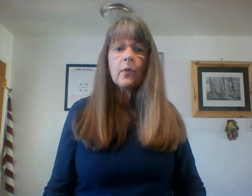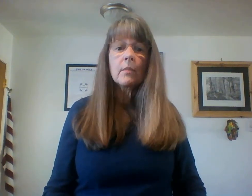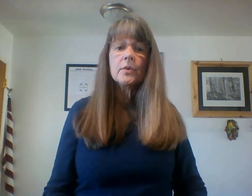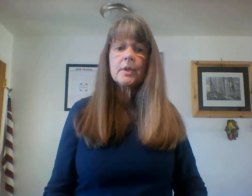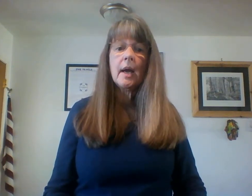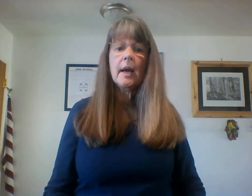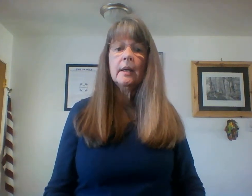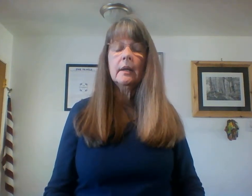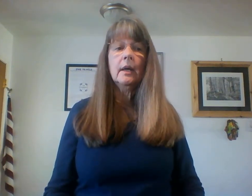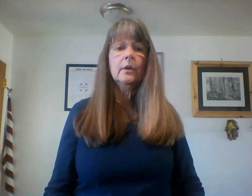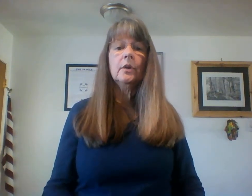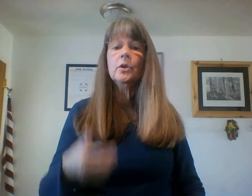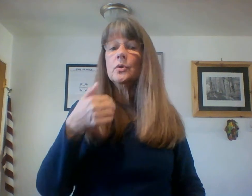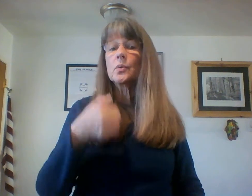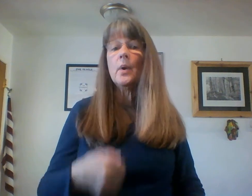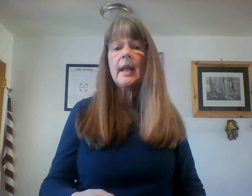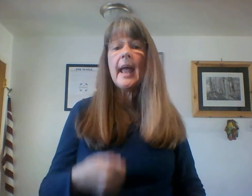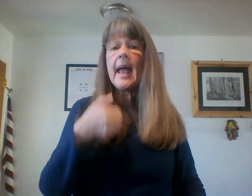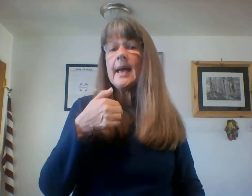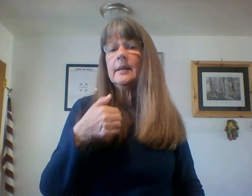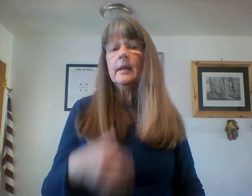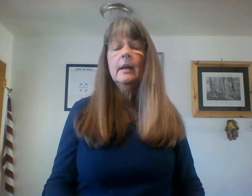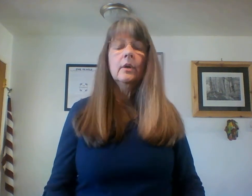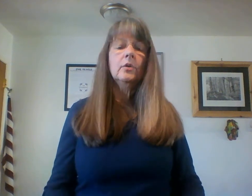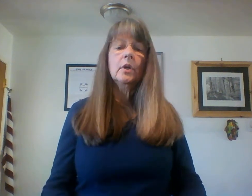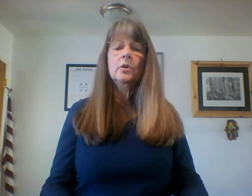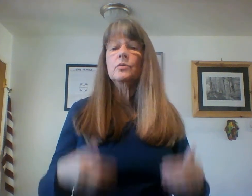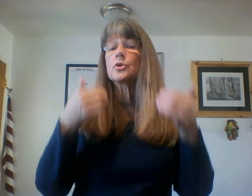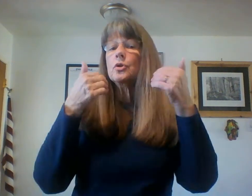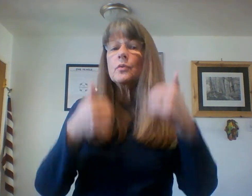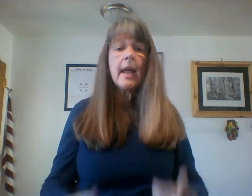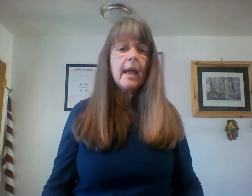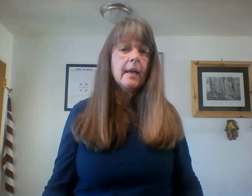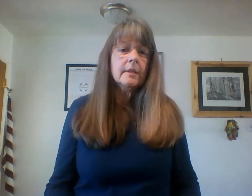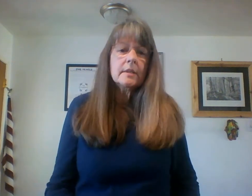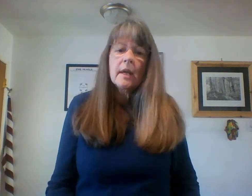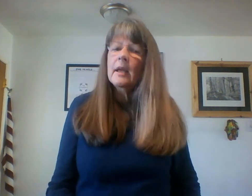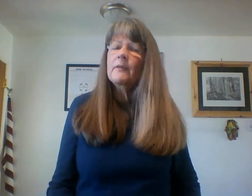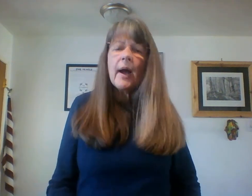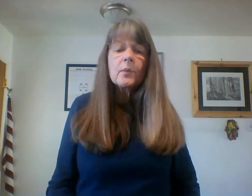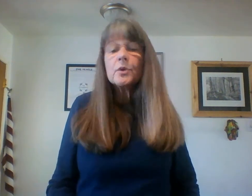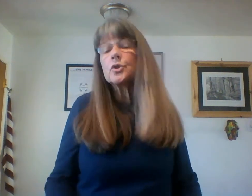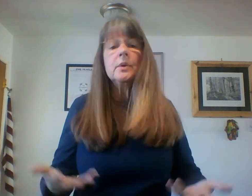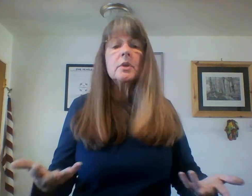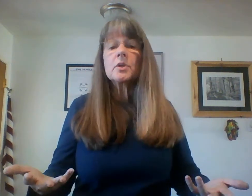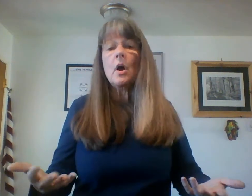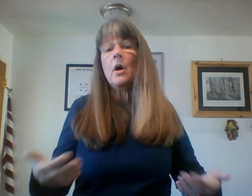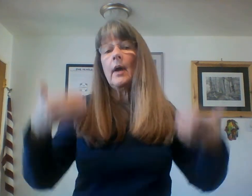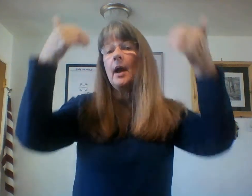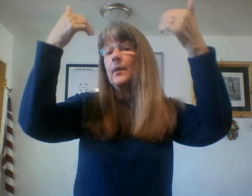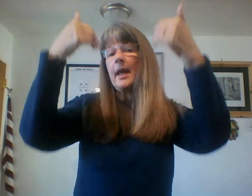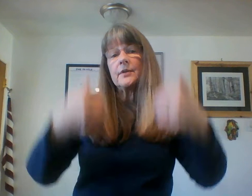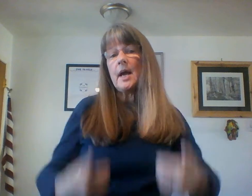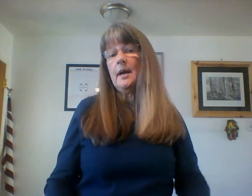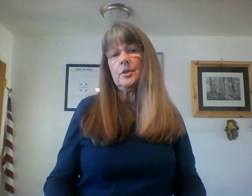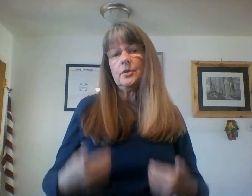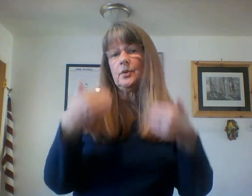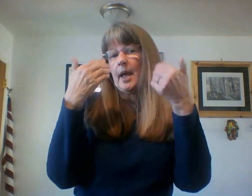formal sign. You can use one hand, you can use two hands. If I was doing the song, I would have time to do,